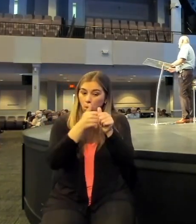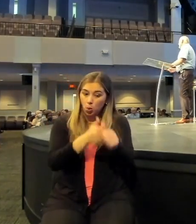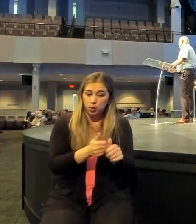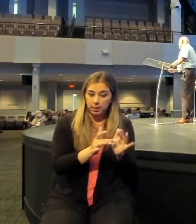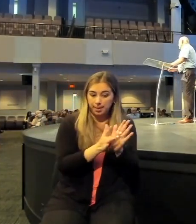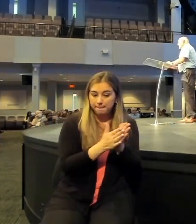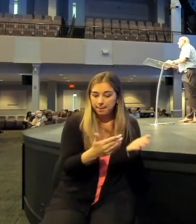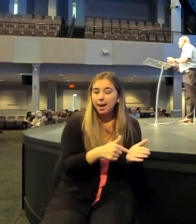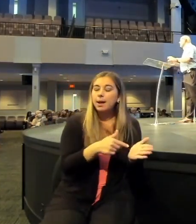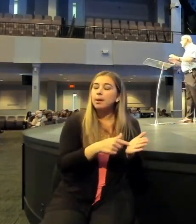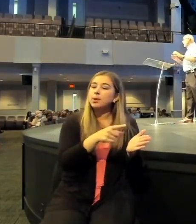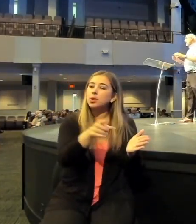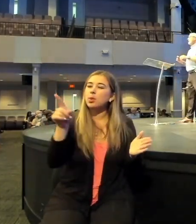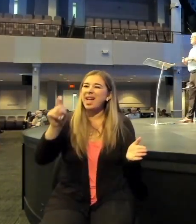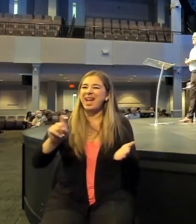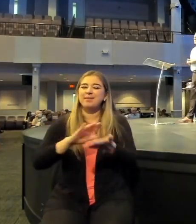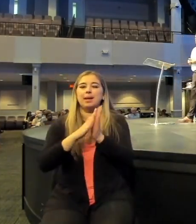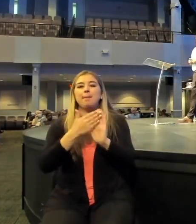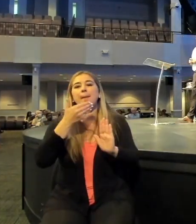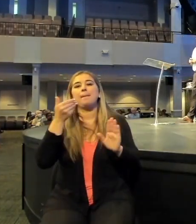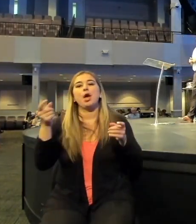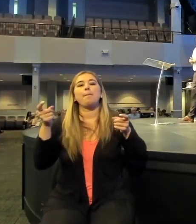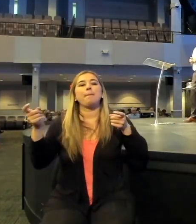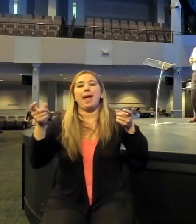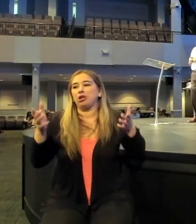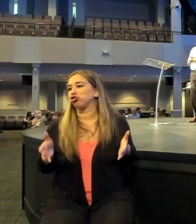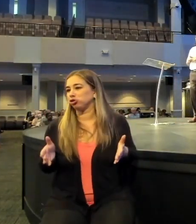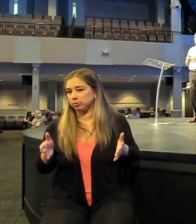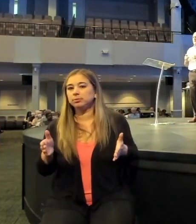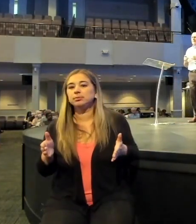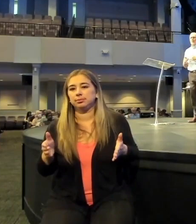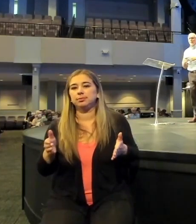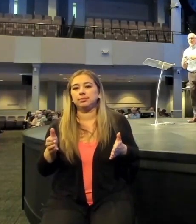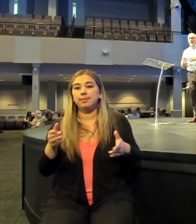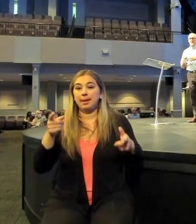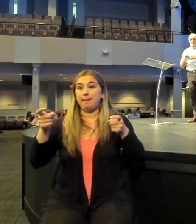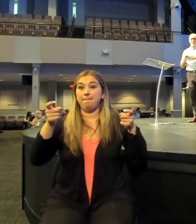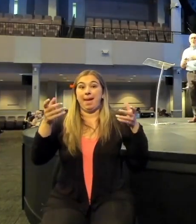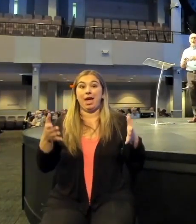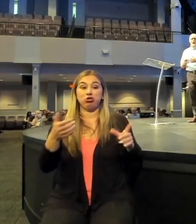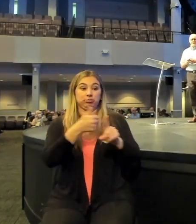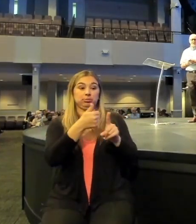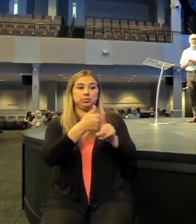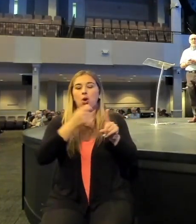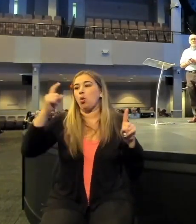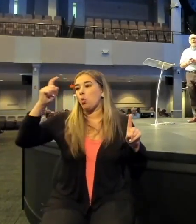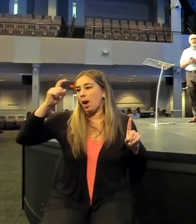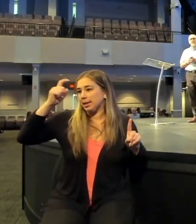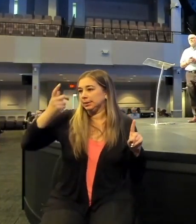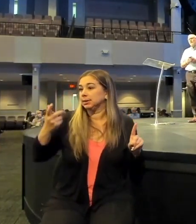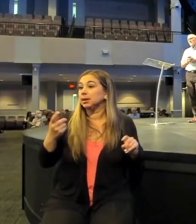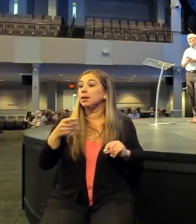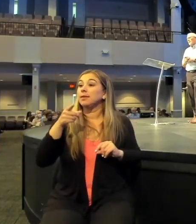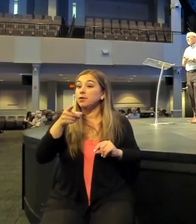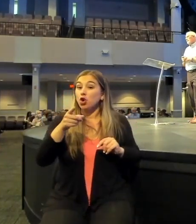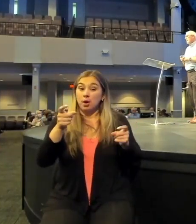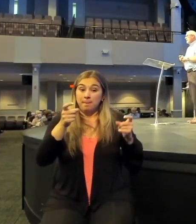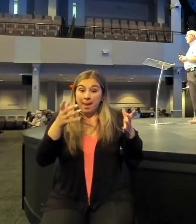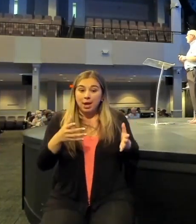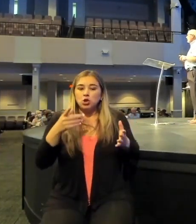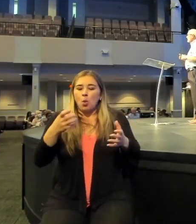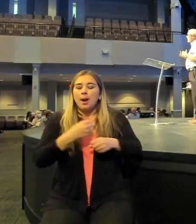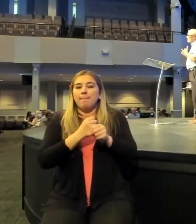it, is you've got to be a better manager. Managers are people who are wise. It's wise to be a good manager in your